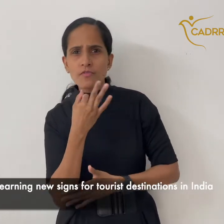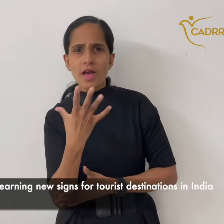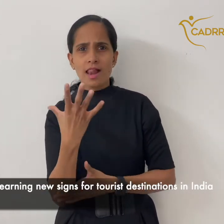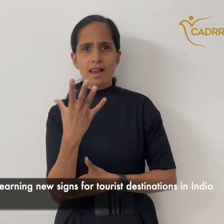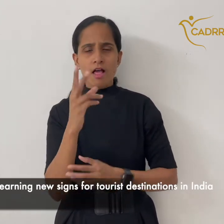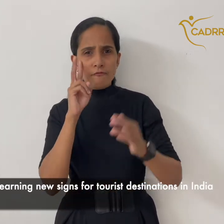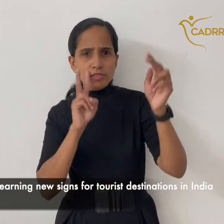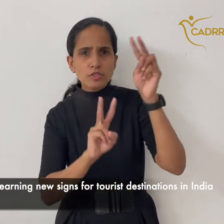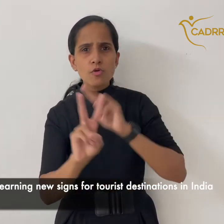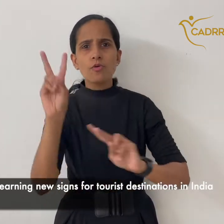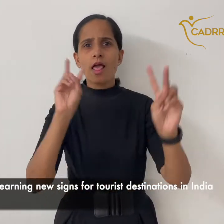in India.